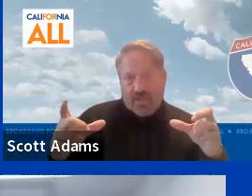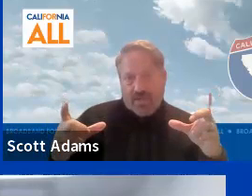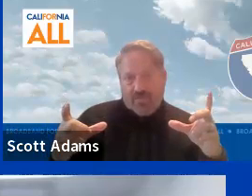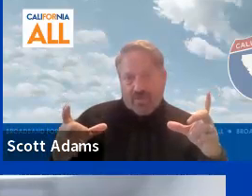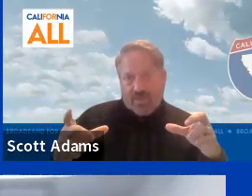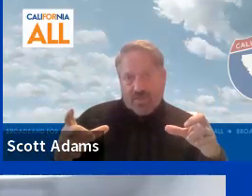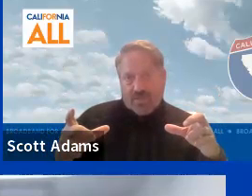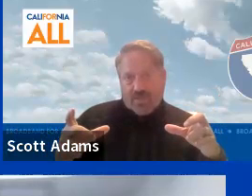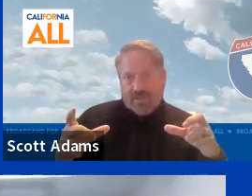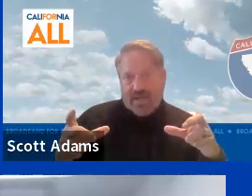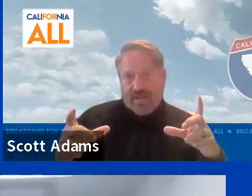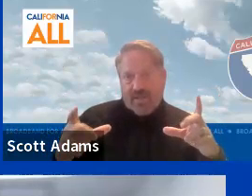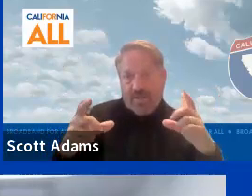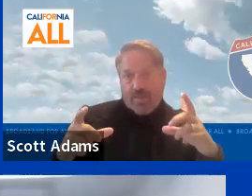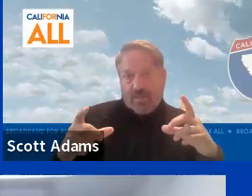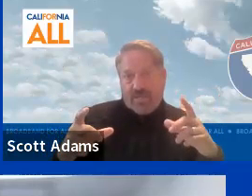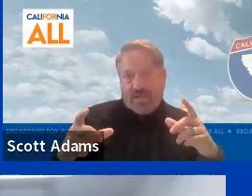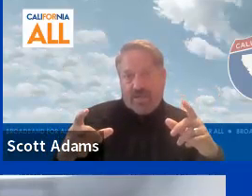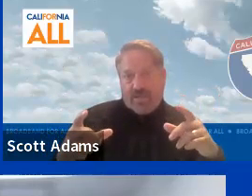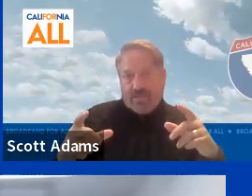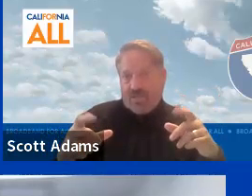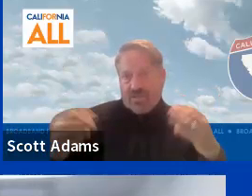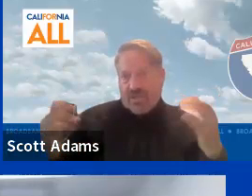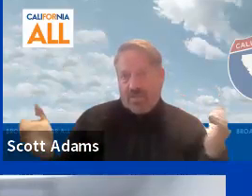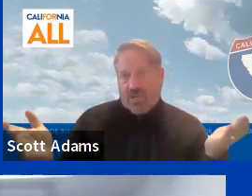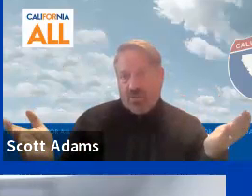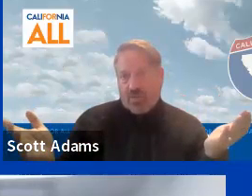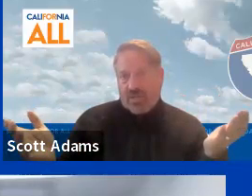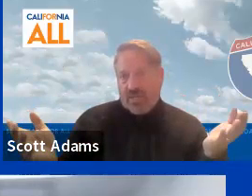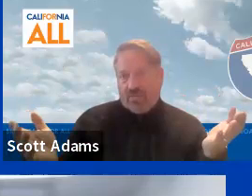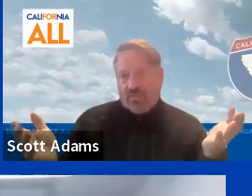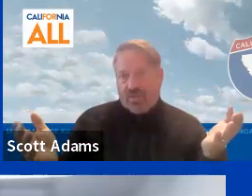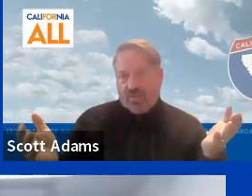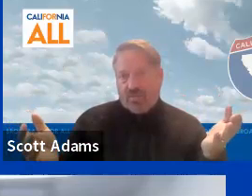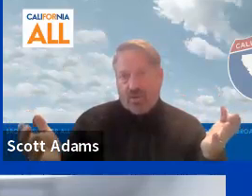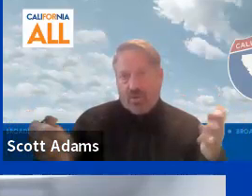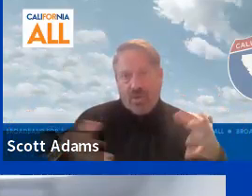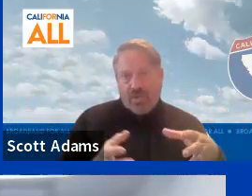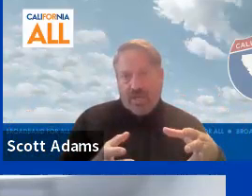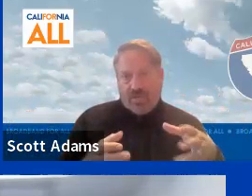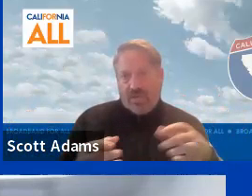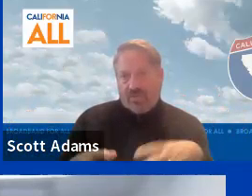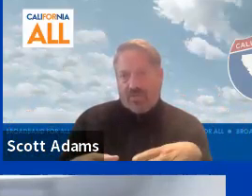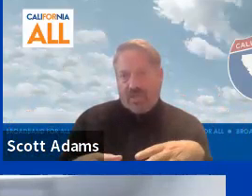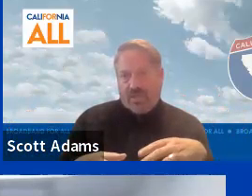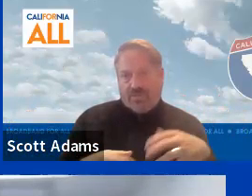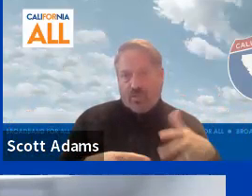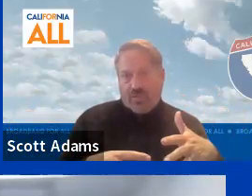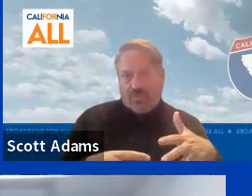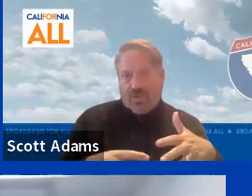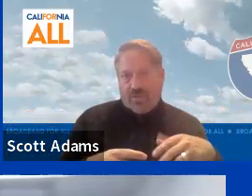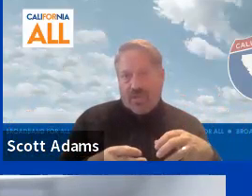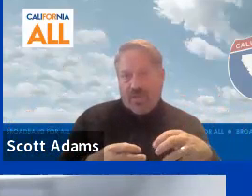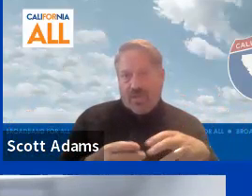If we get enough responses, that public data is just going to be shared with the ecosystem. So counties, cities,